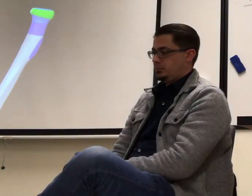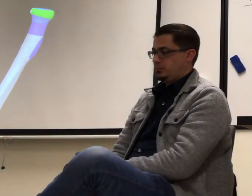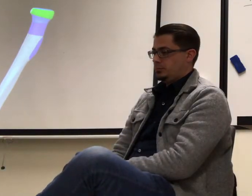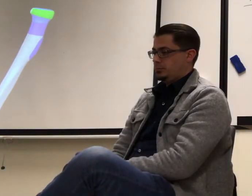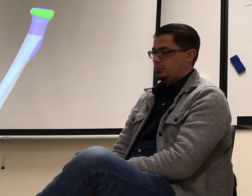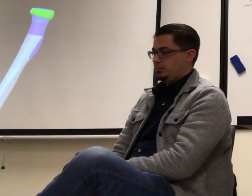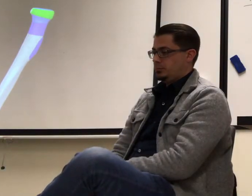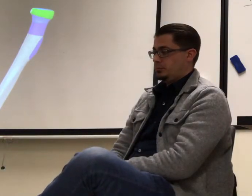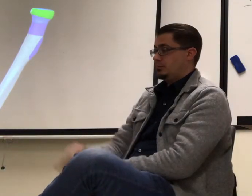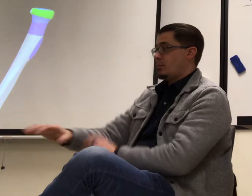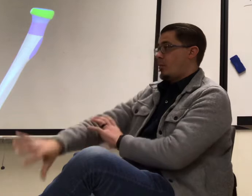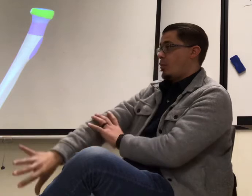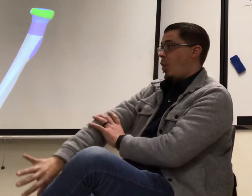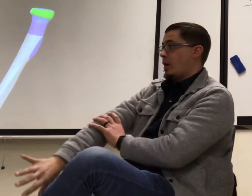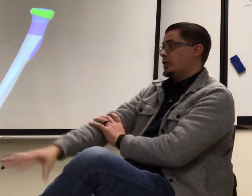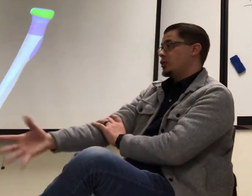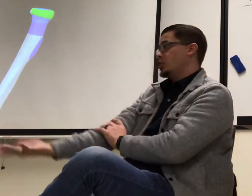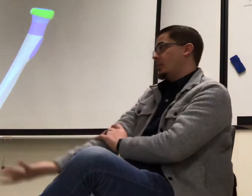Of the forearm.